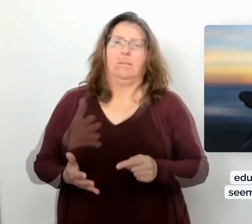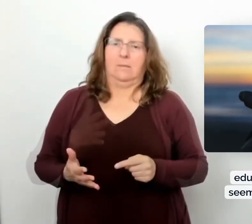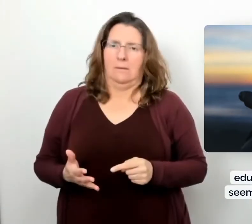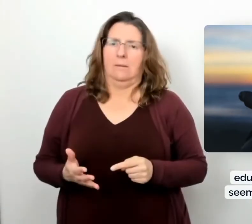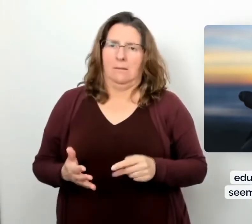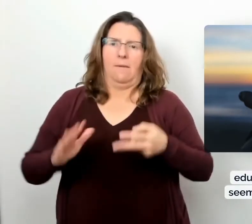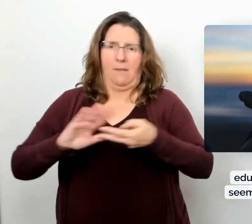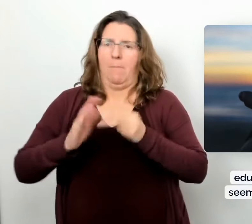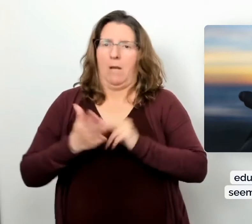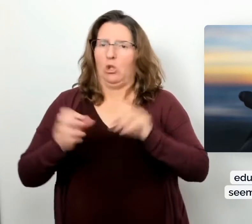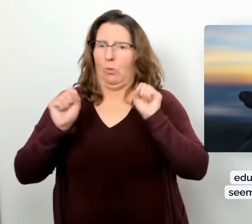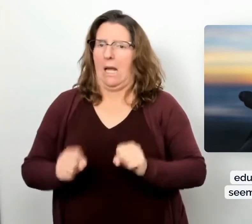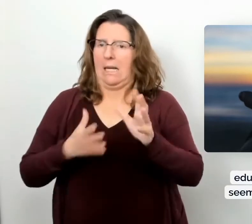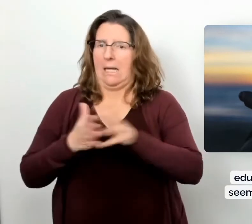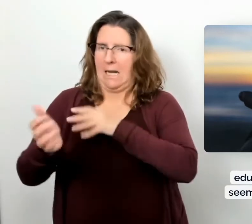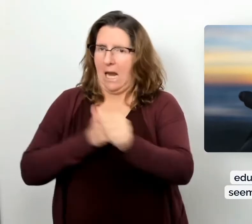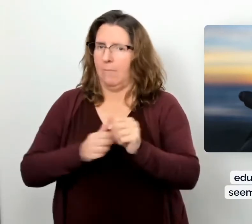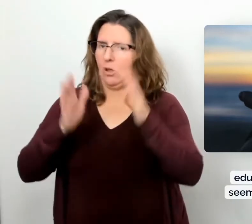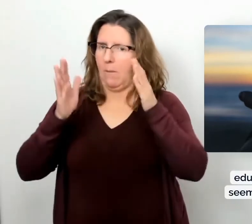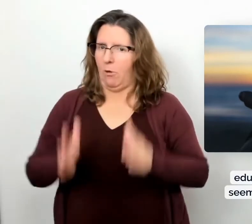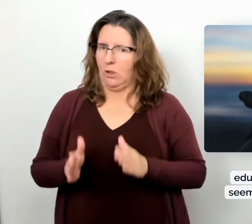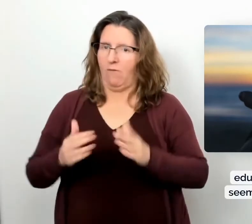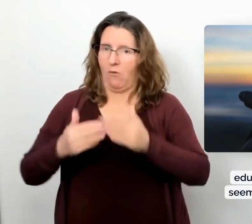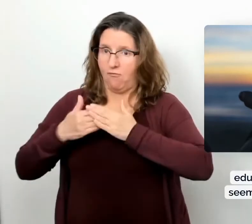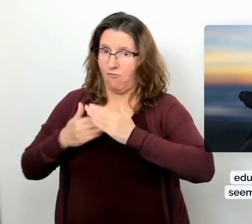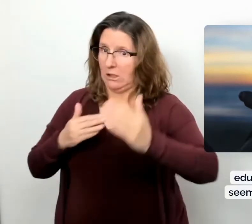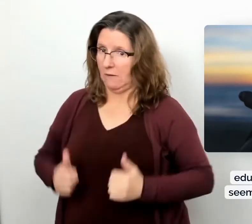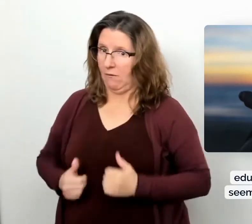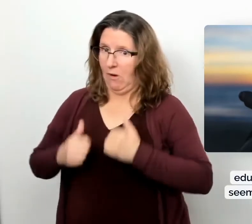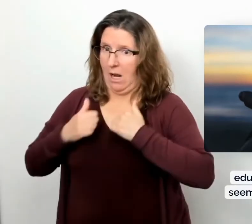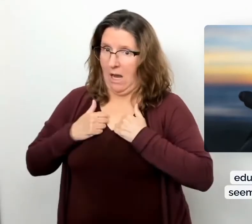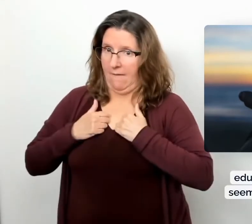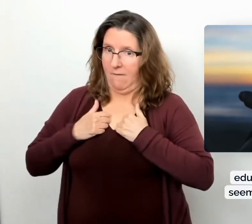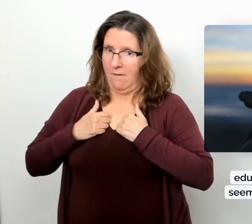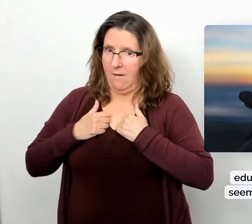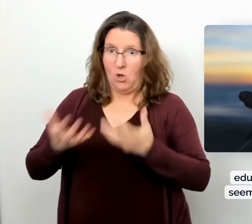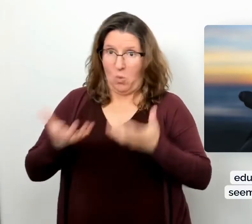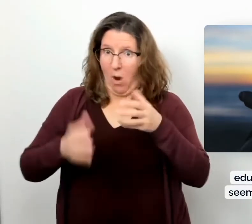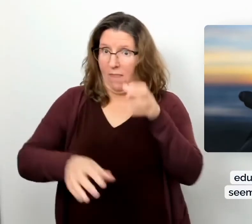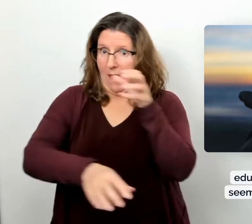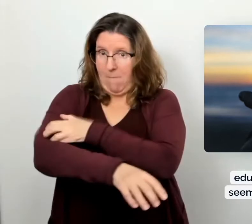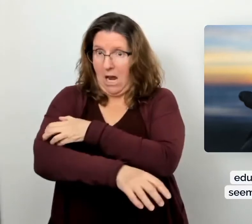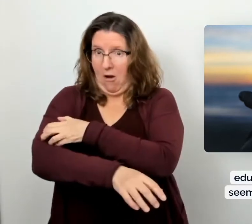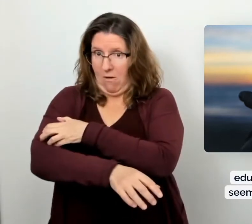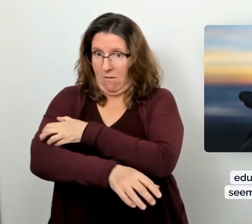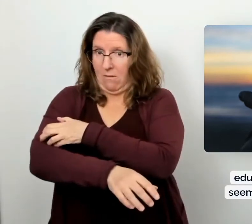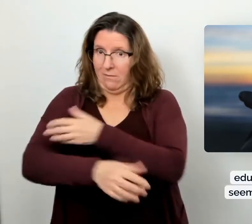we predict they can't do will surely come to pass. You can limit their growth for the rest of their lives. Do you really want that kind of